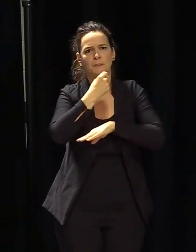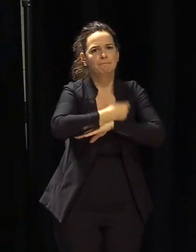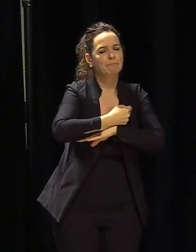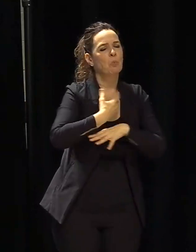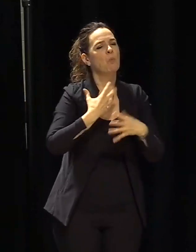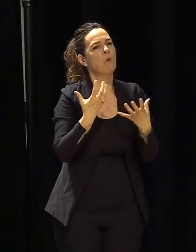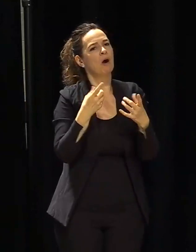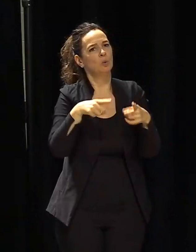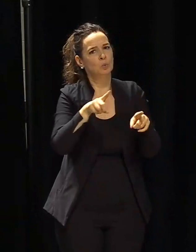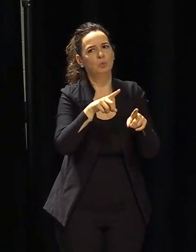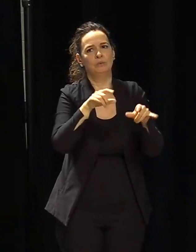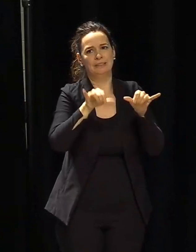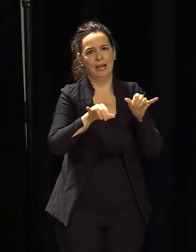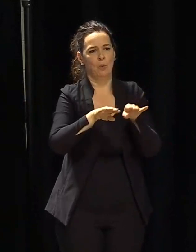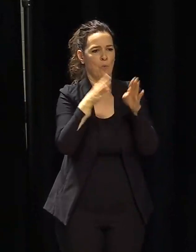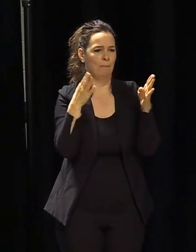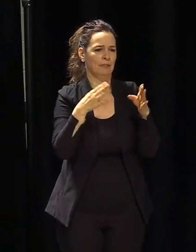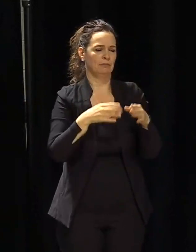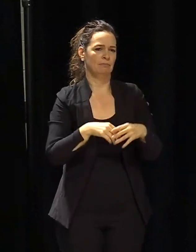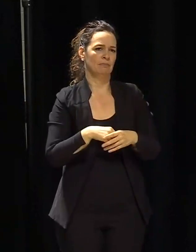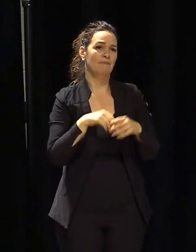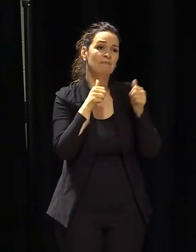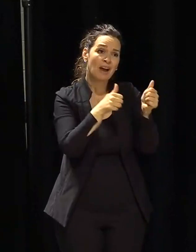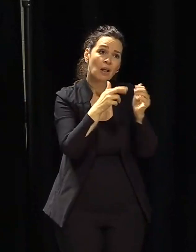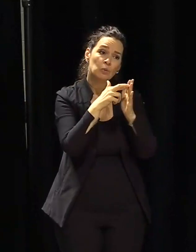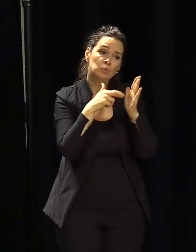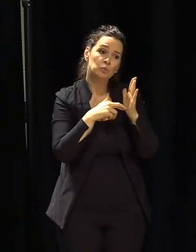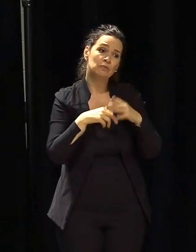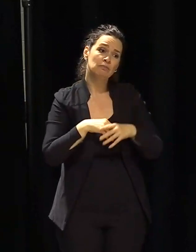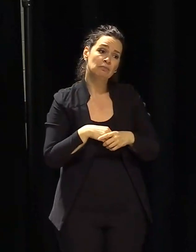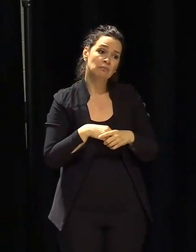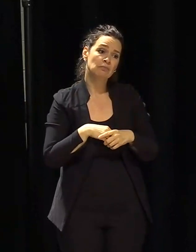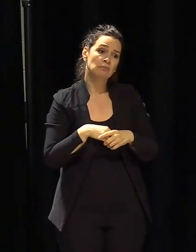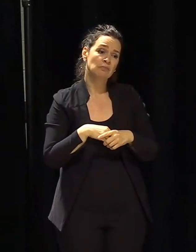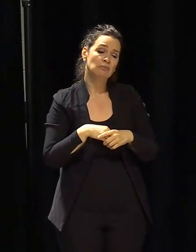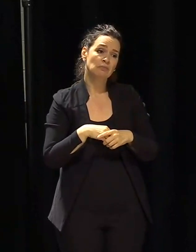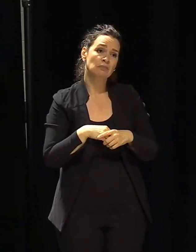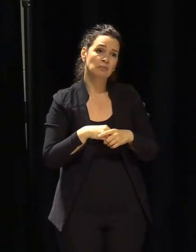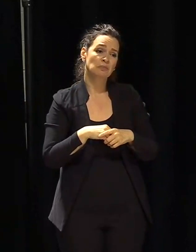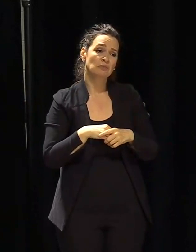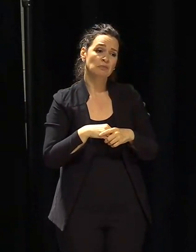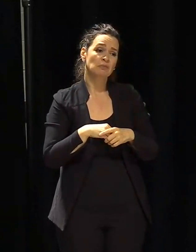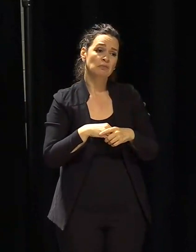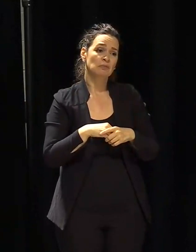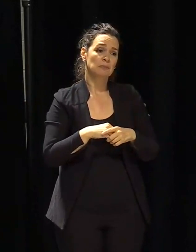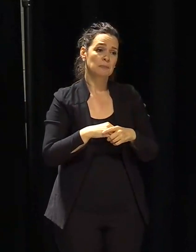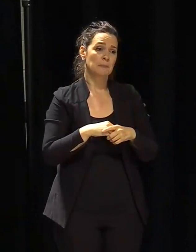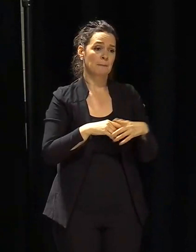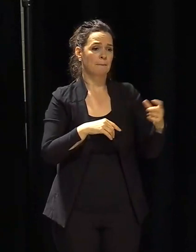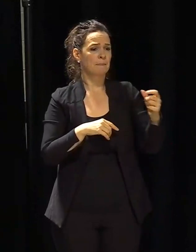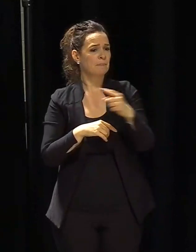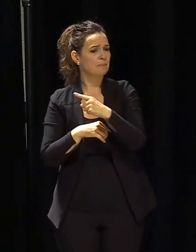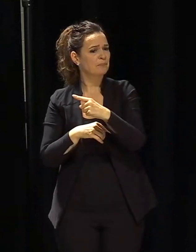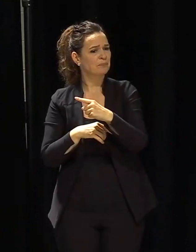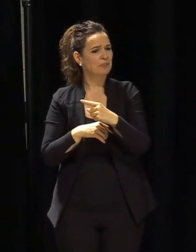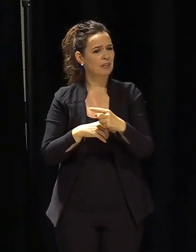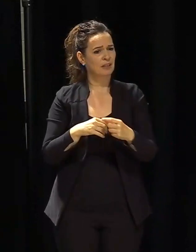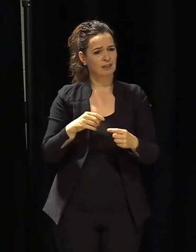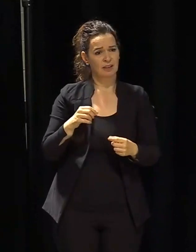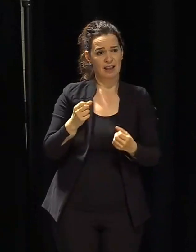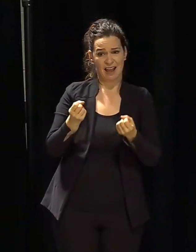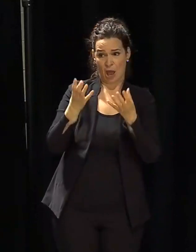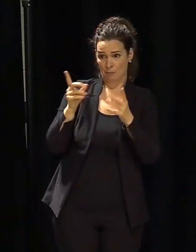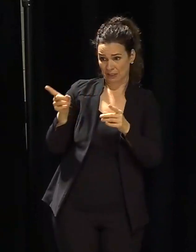Just curious, how many times did you get tested during your quarantine? Twice. Yeah. The rapid test?